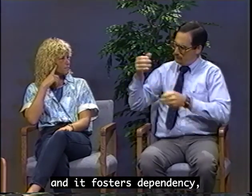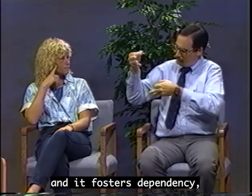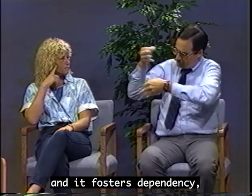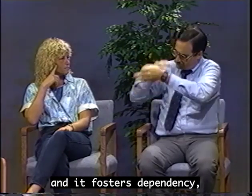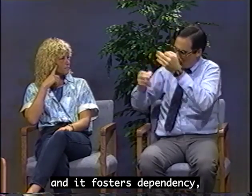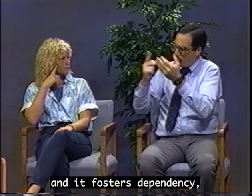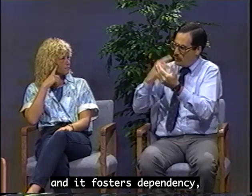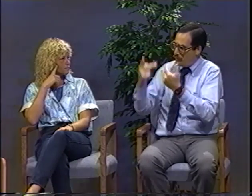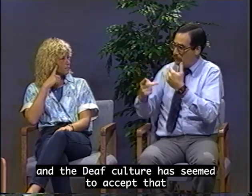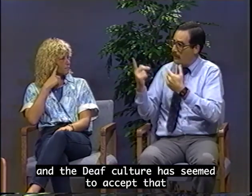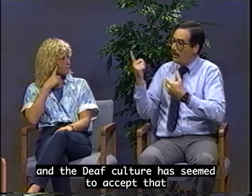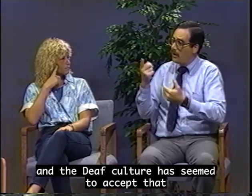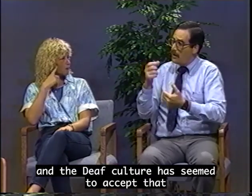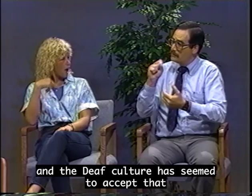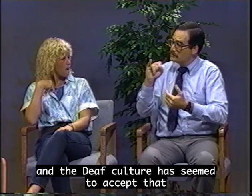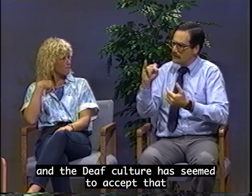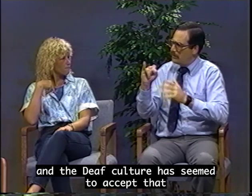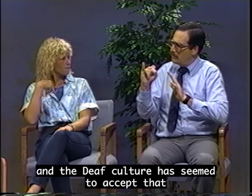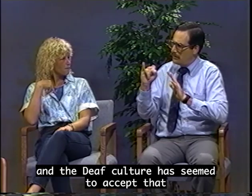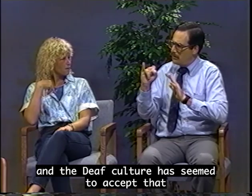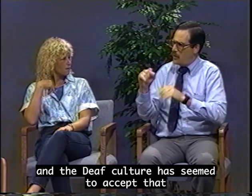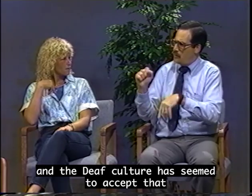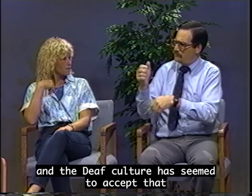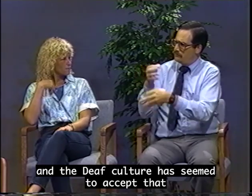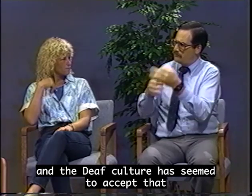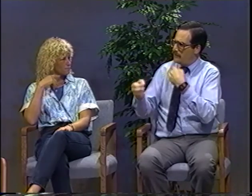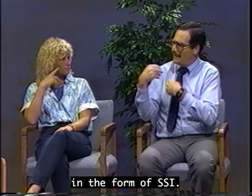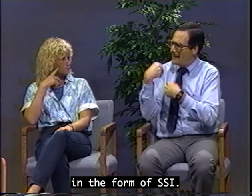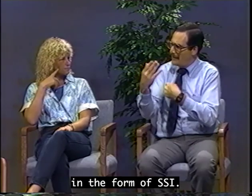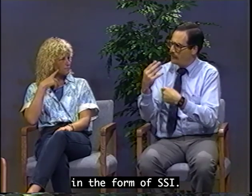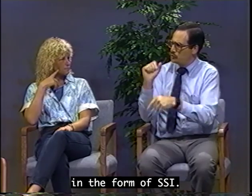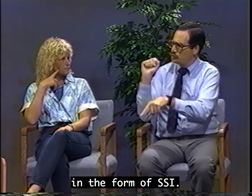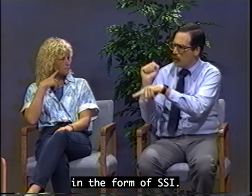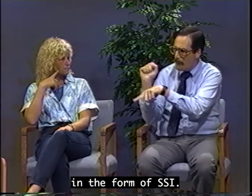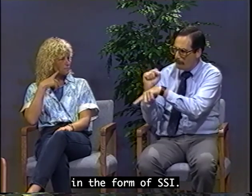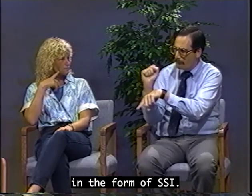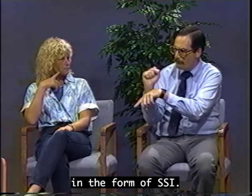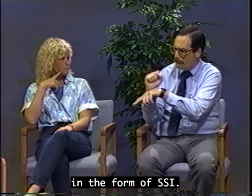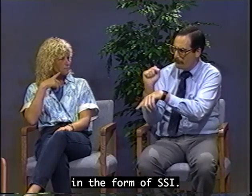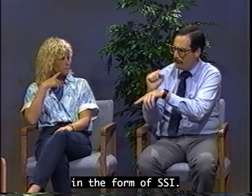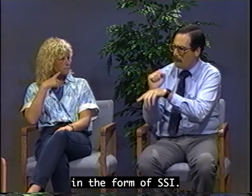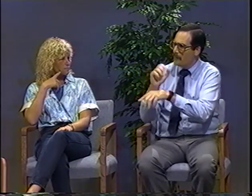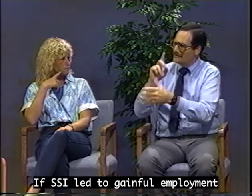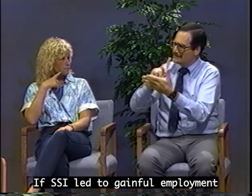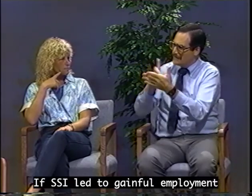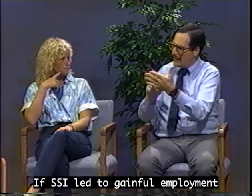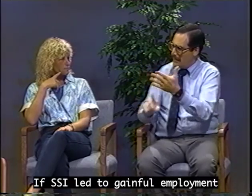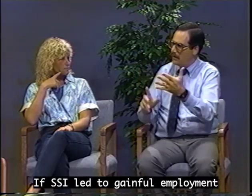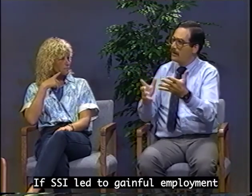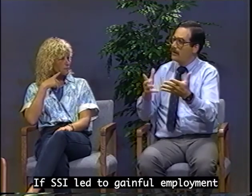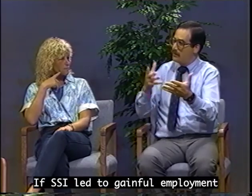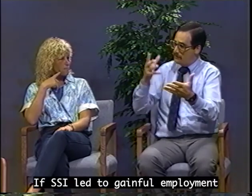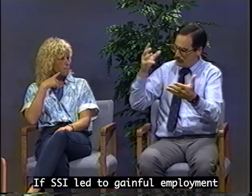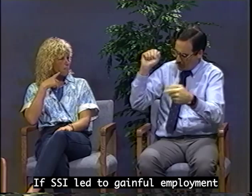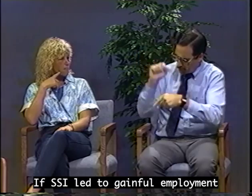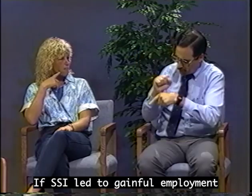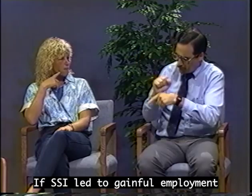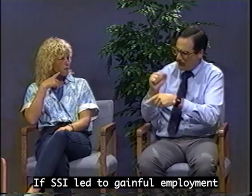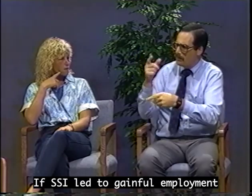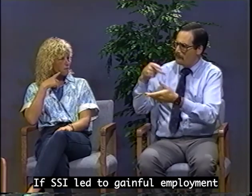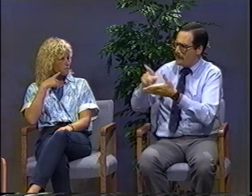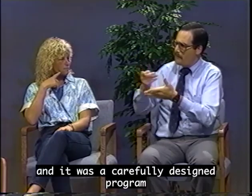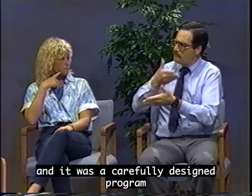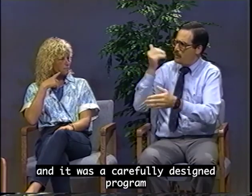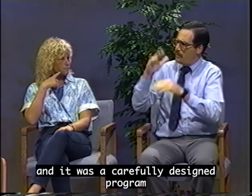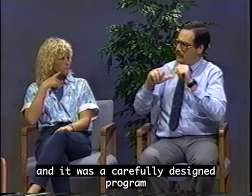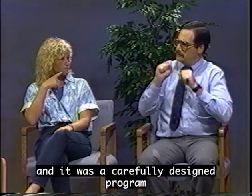And it fosters dependency, and the deaf culture has seemed to accept that in the form of SSI. If SSI led to